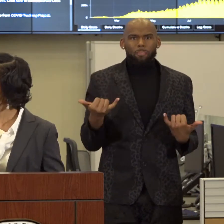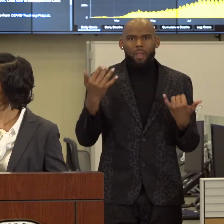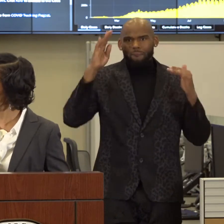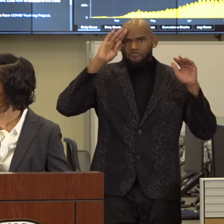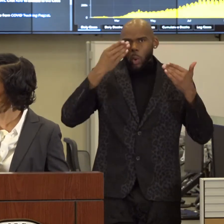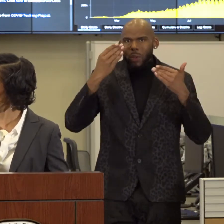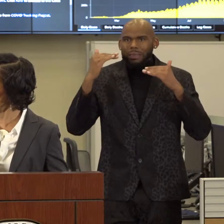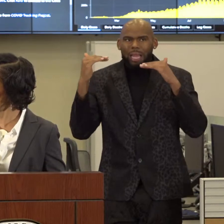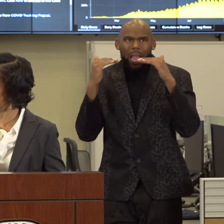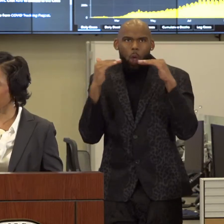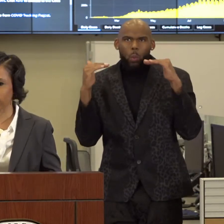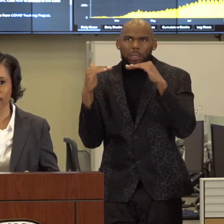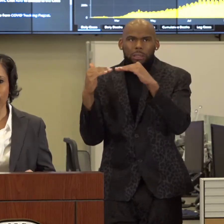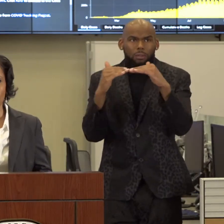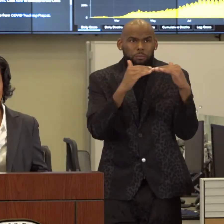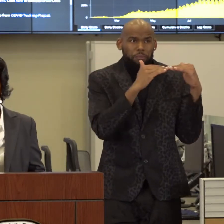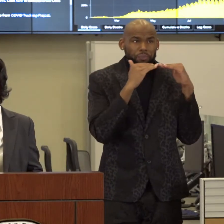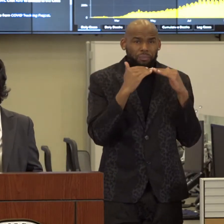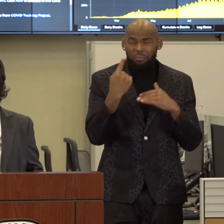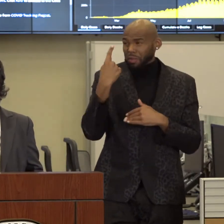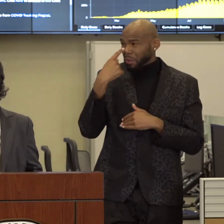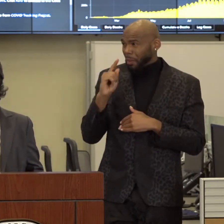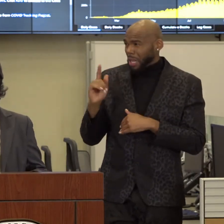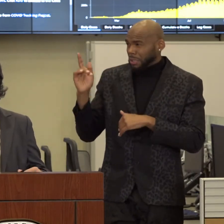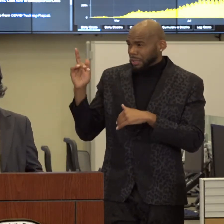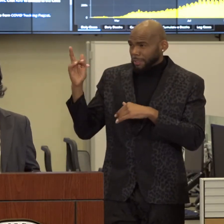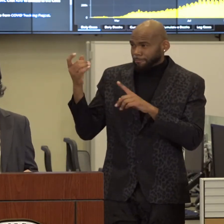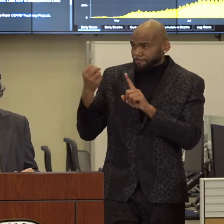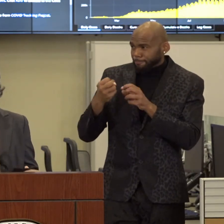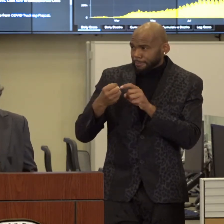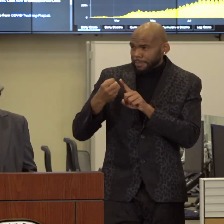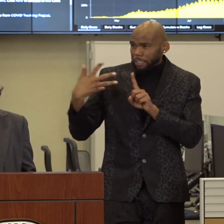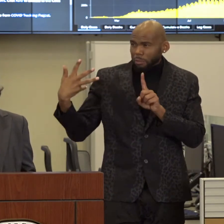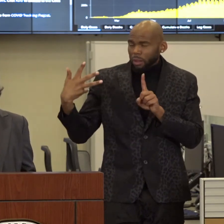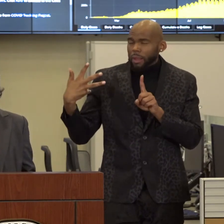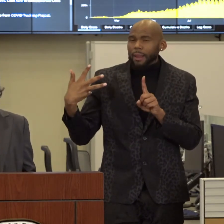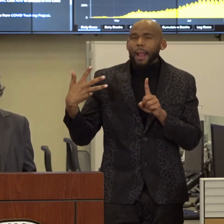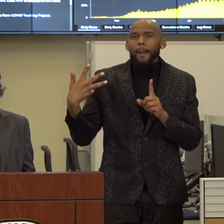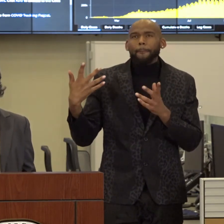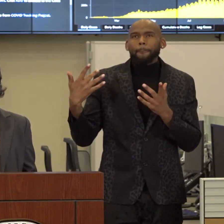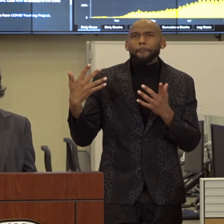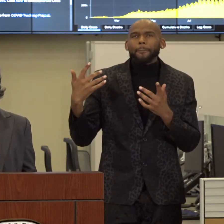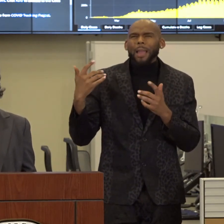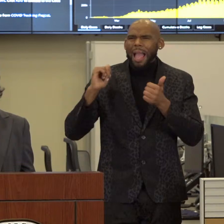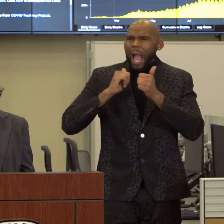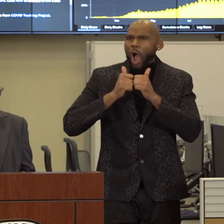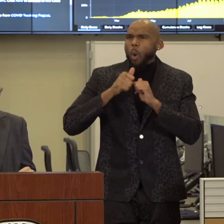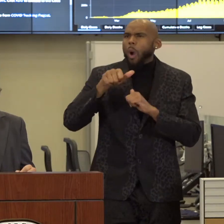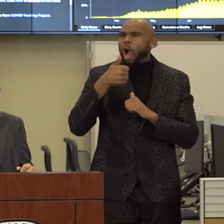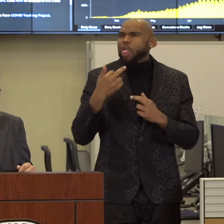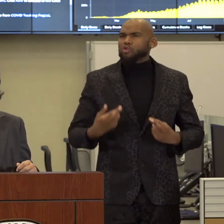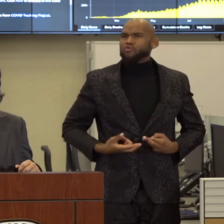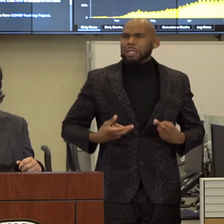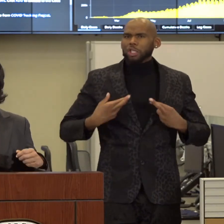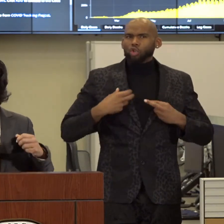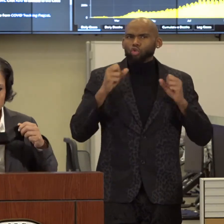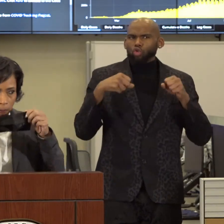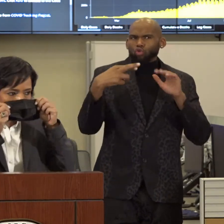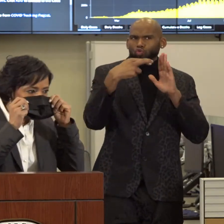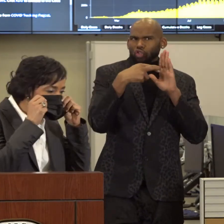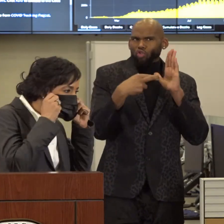Carter, if you can just talk about the site and how it was that other residents were allowed to register here in the